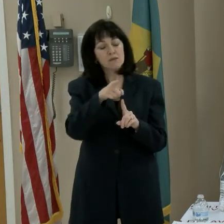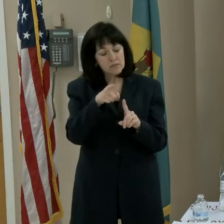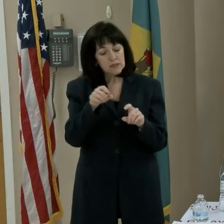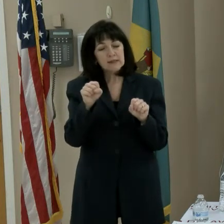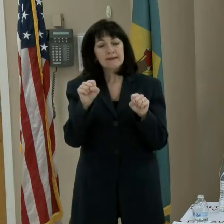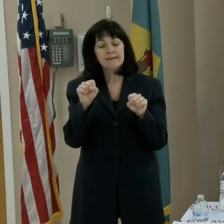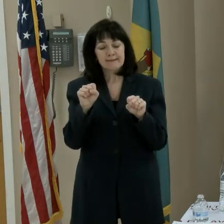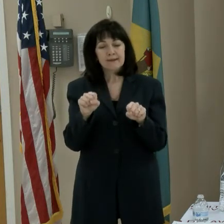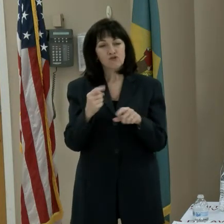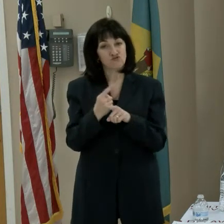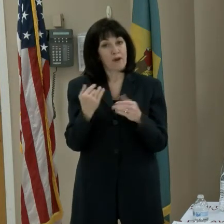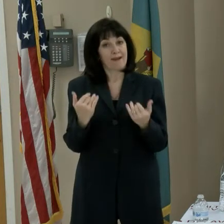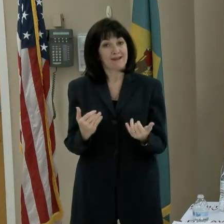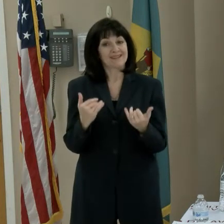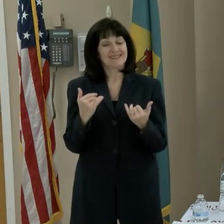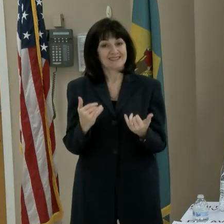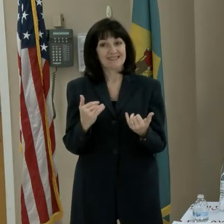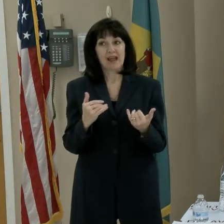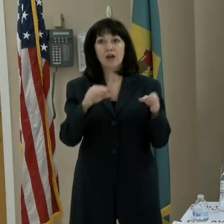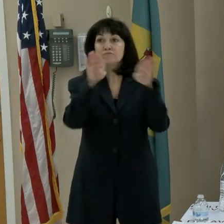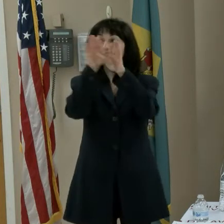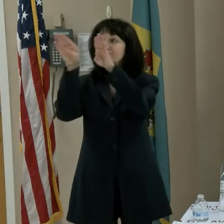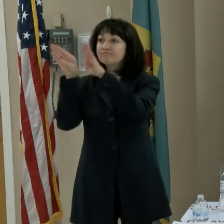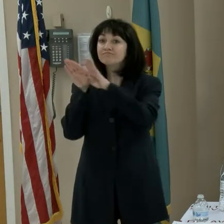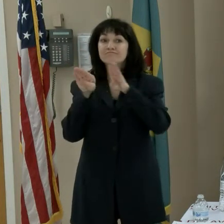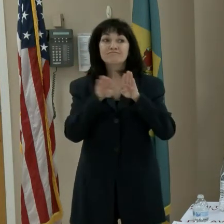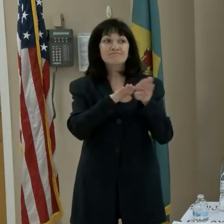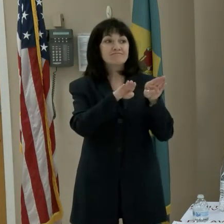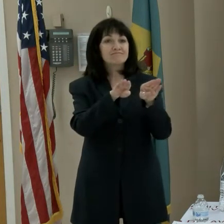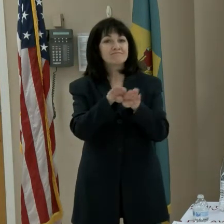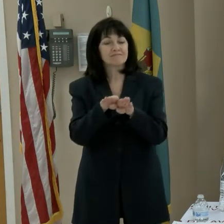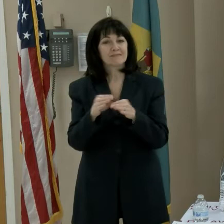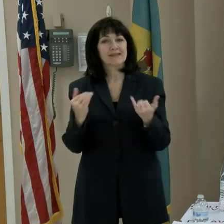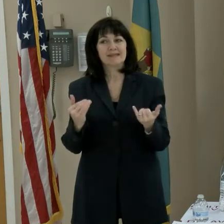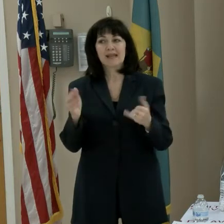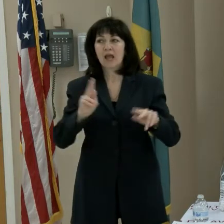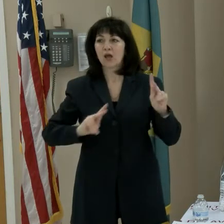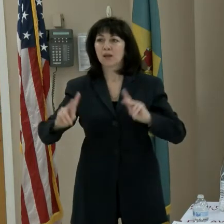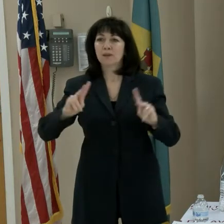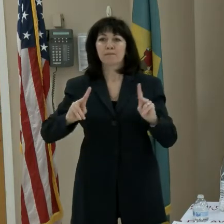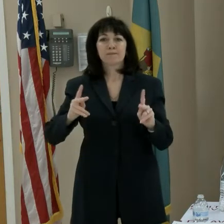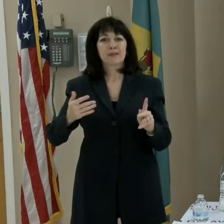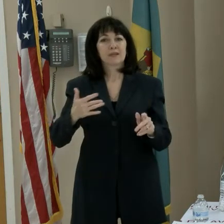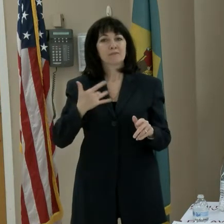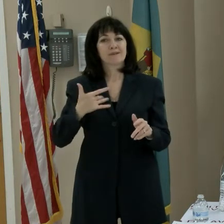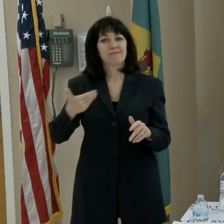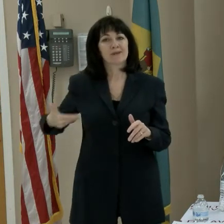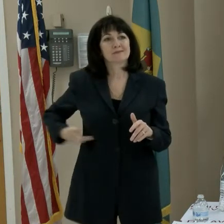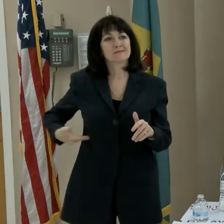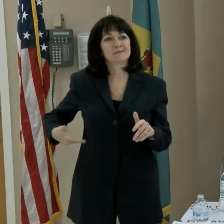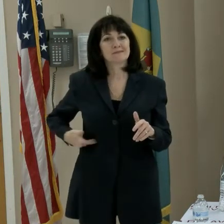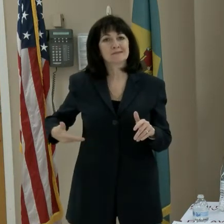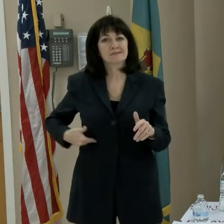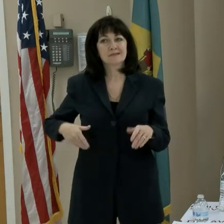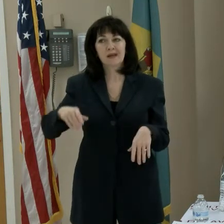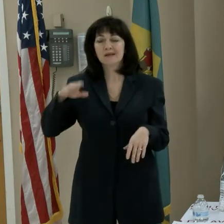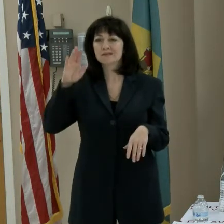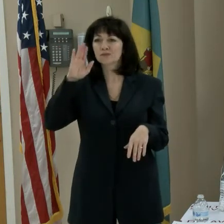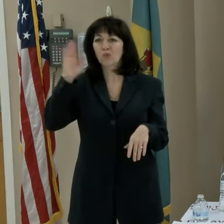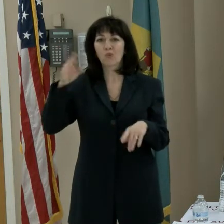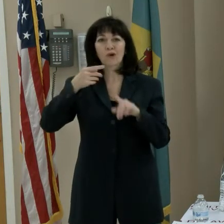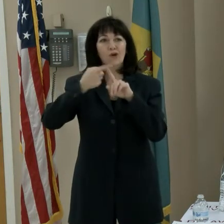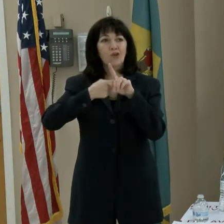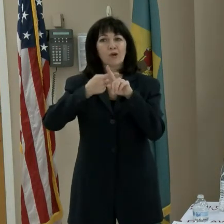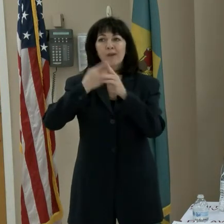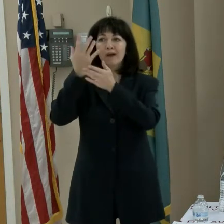think that right now, because of all the closures in the media, there is a sense that there will be no thermometers ever again.